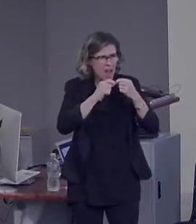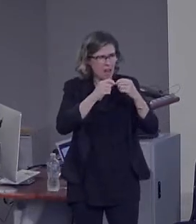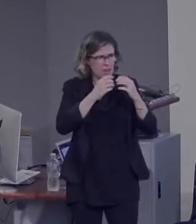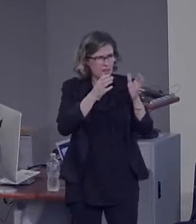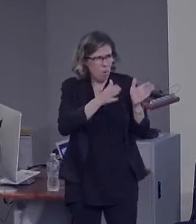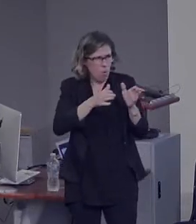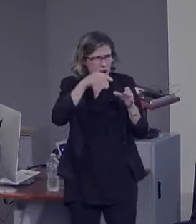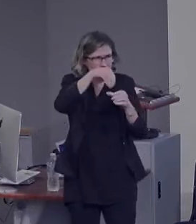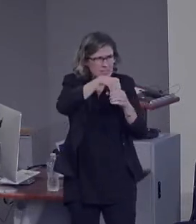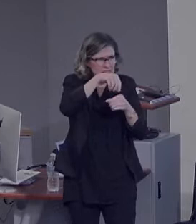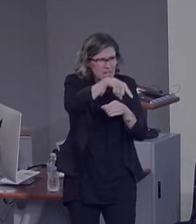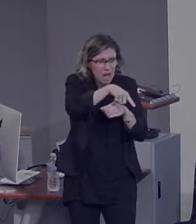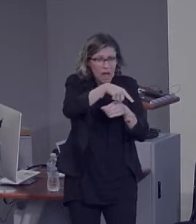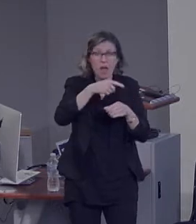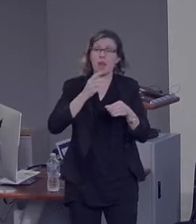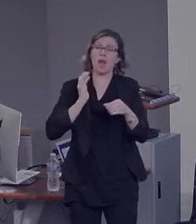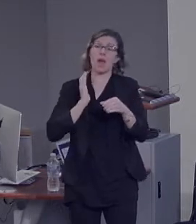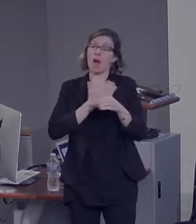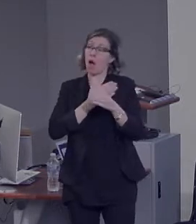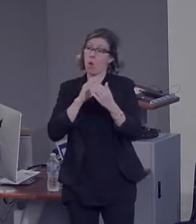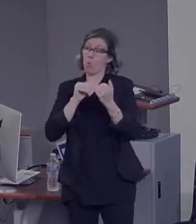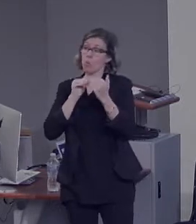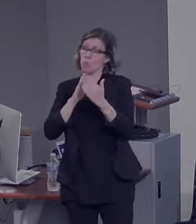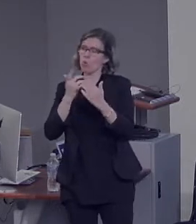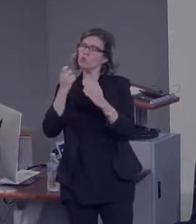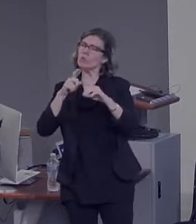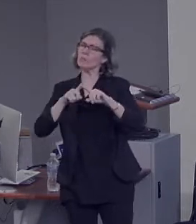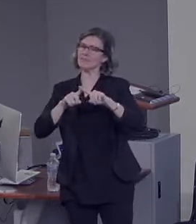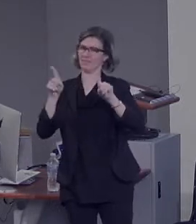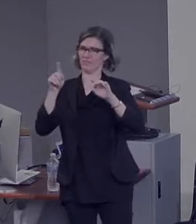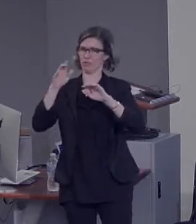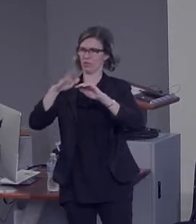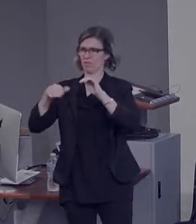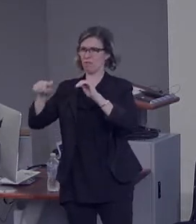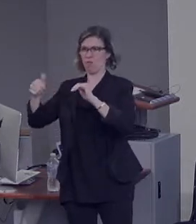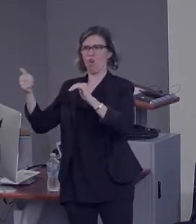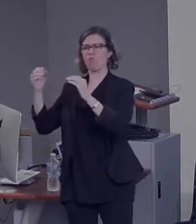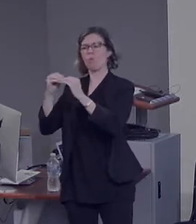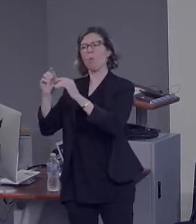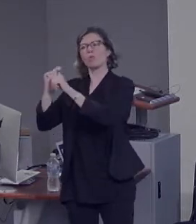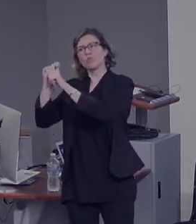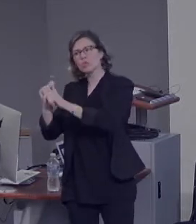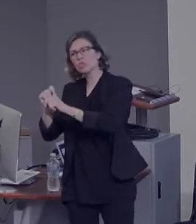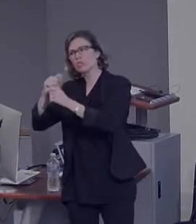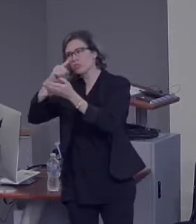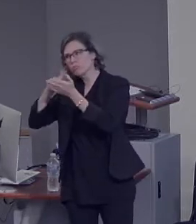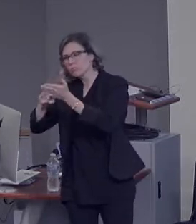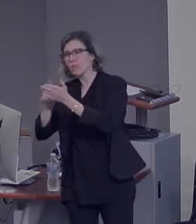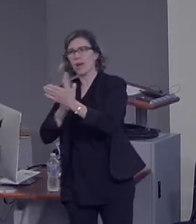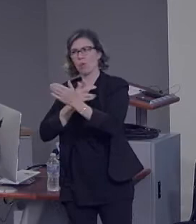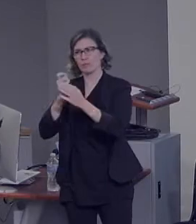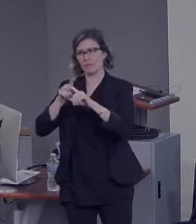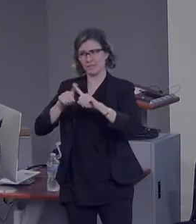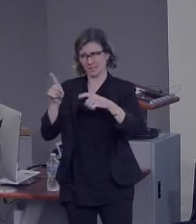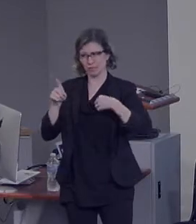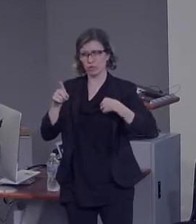an approach which was different from the traditional one. Instead of